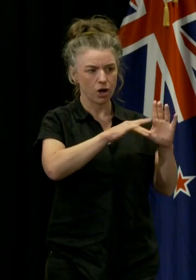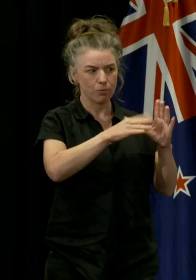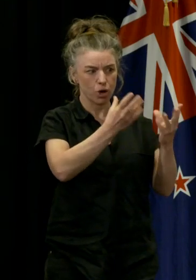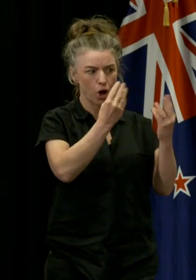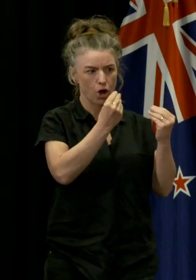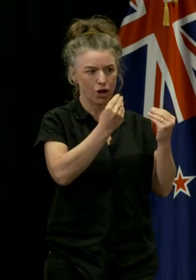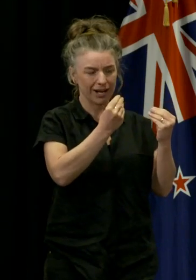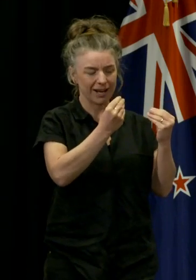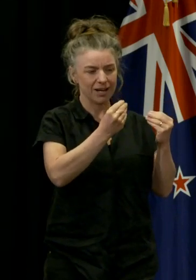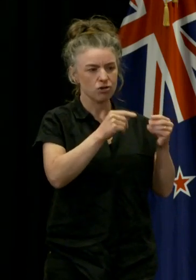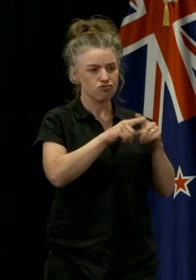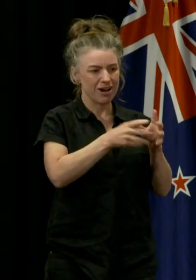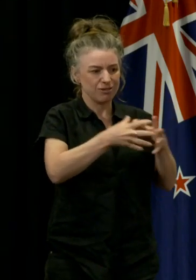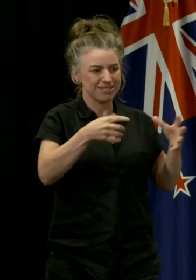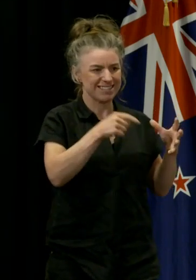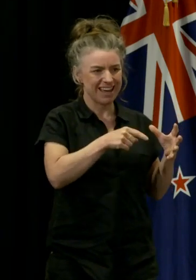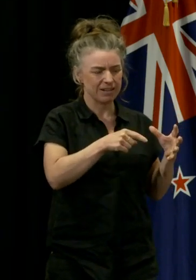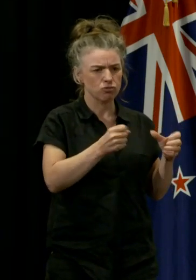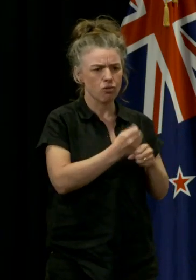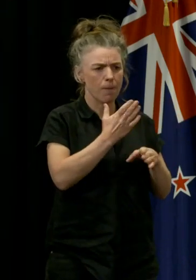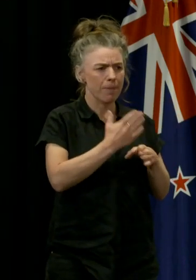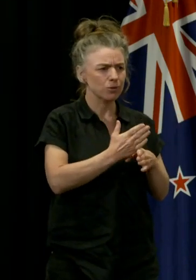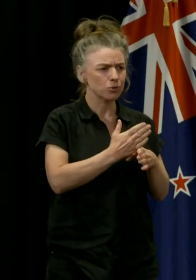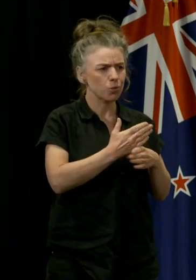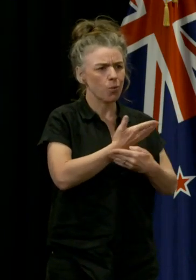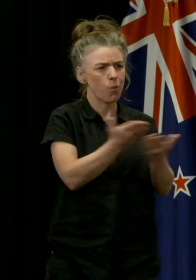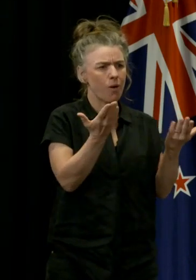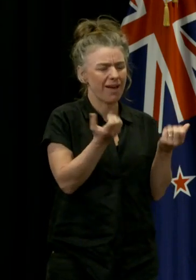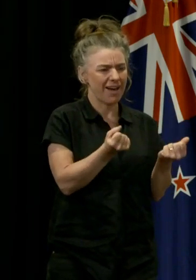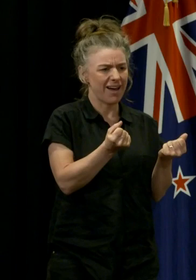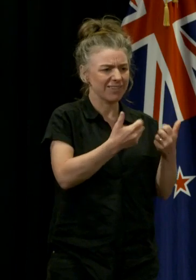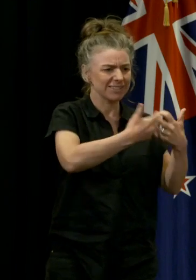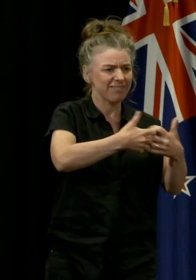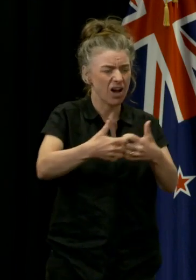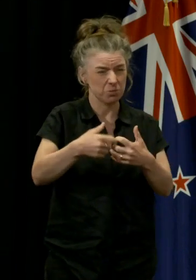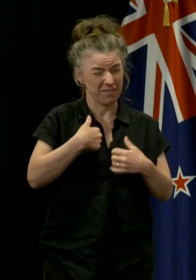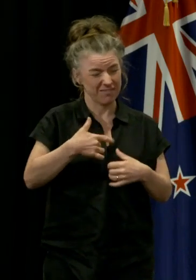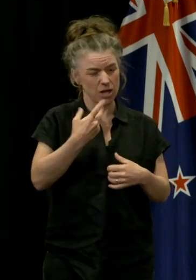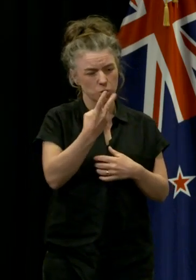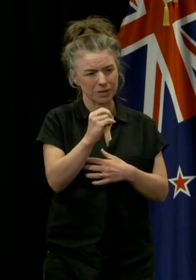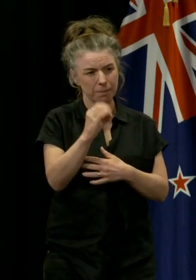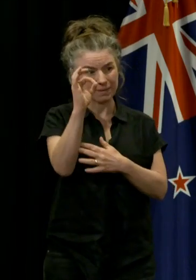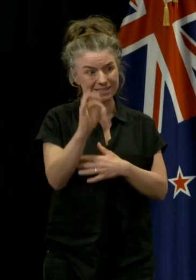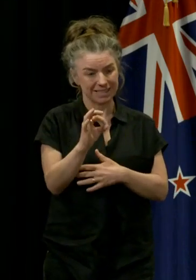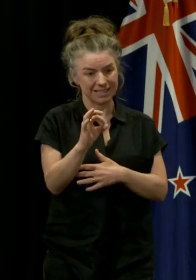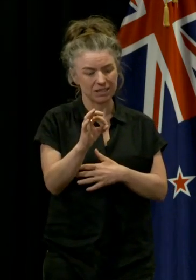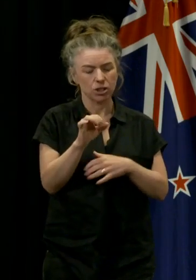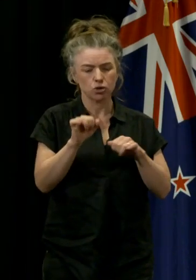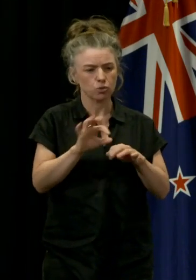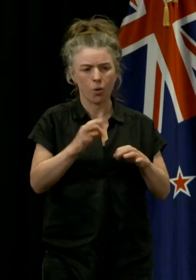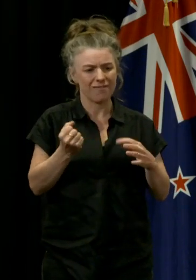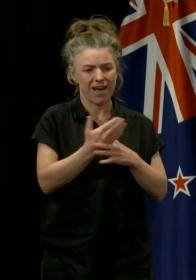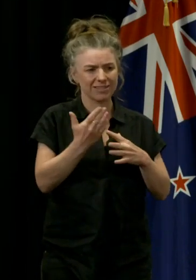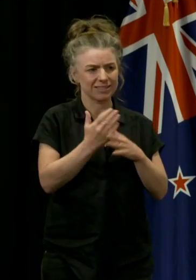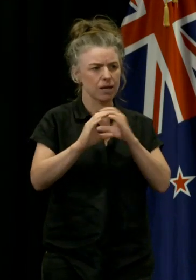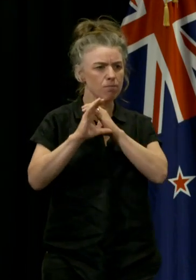available, including looking at the equity issues around that. We reckon that there's about 20% of kids where there are some equity concerns, whether they don't